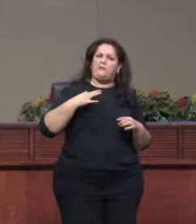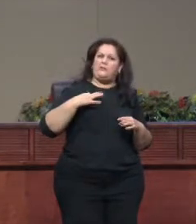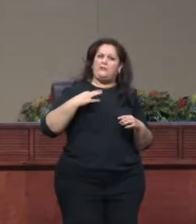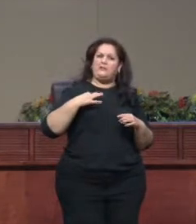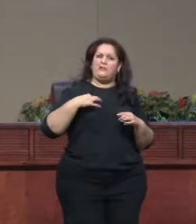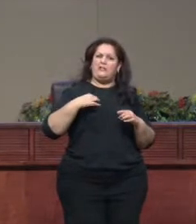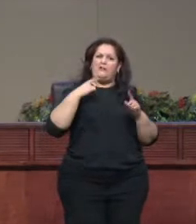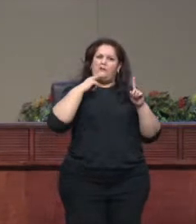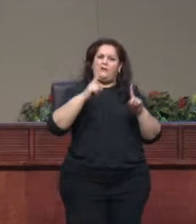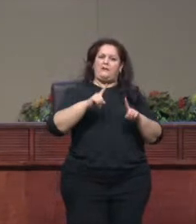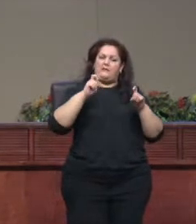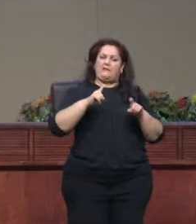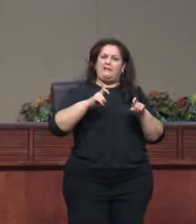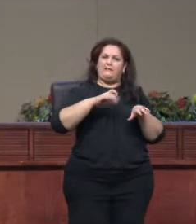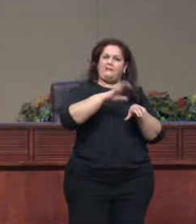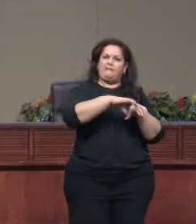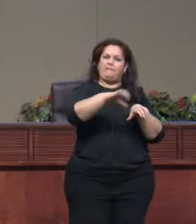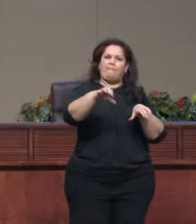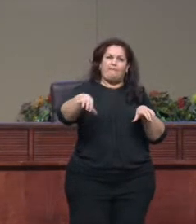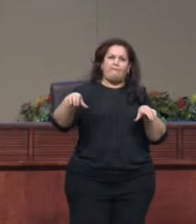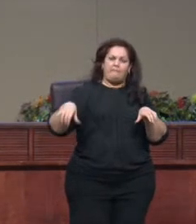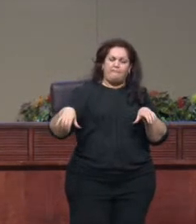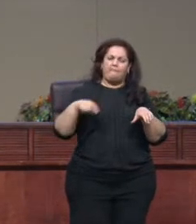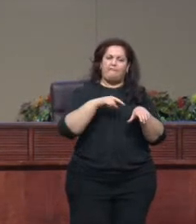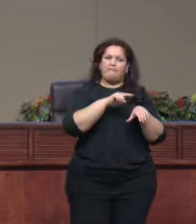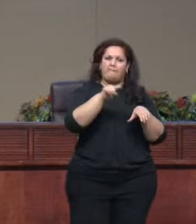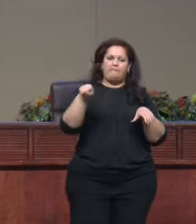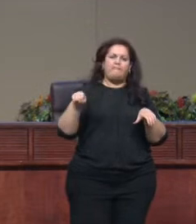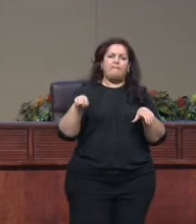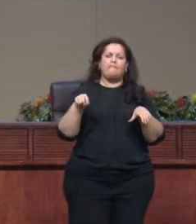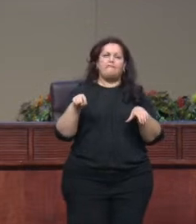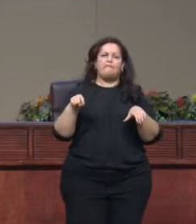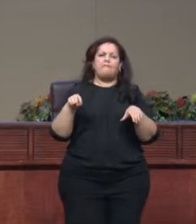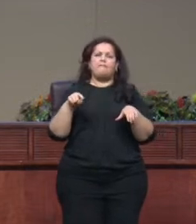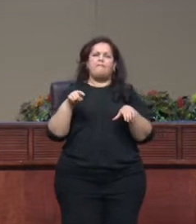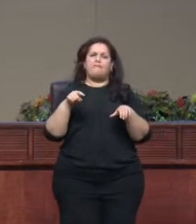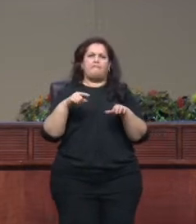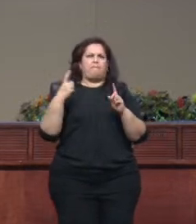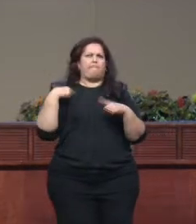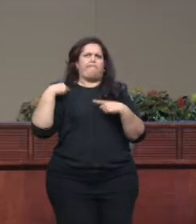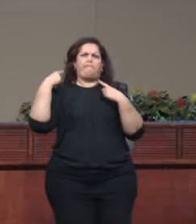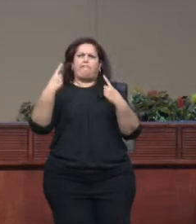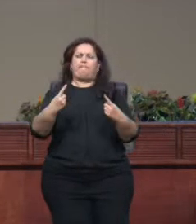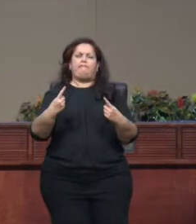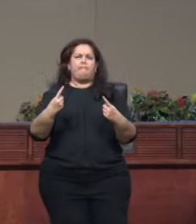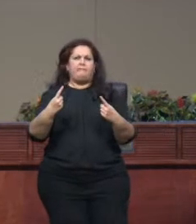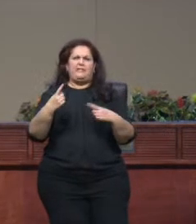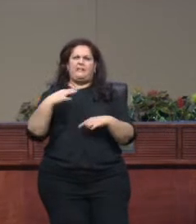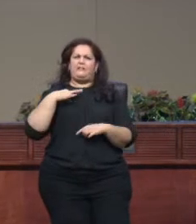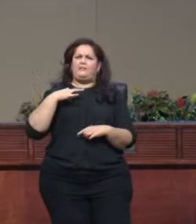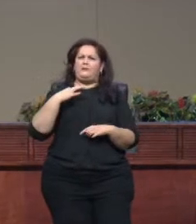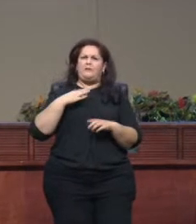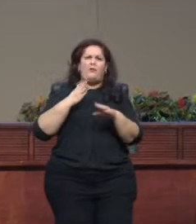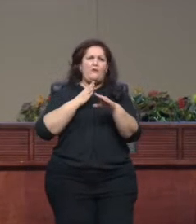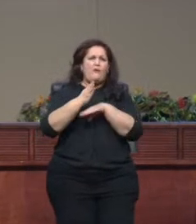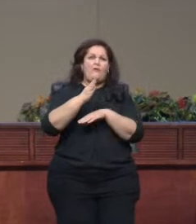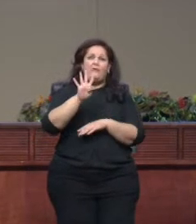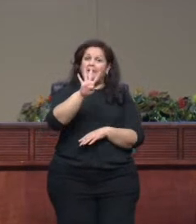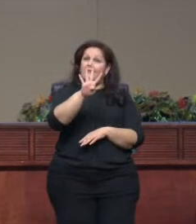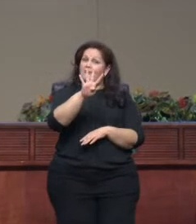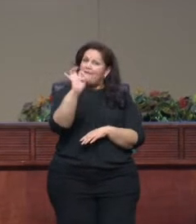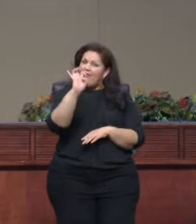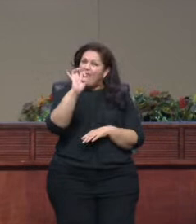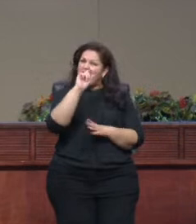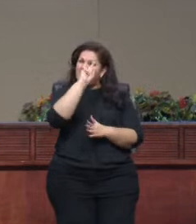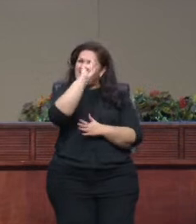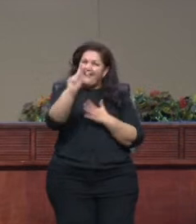Orange County Health Services sites for months. He has volunteered over